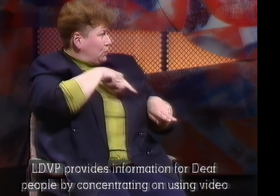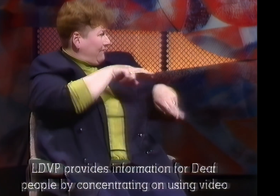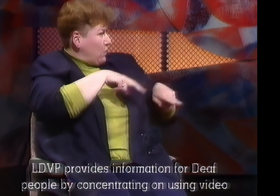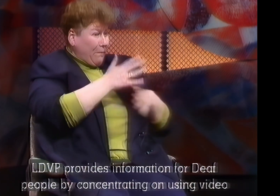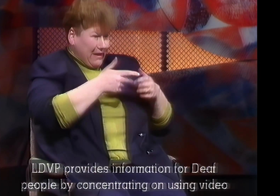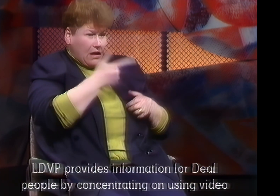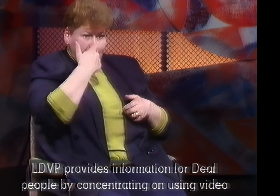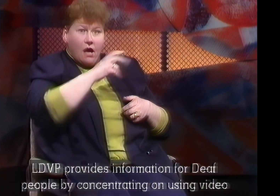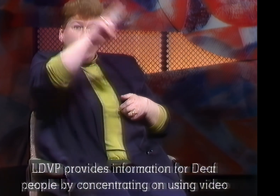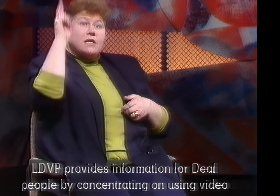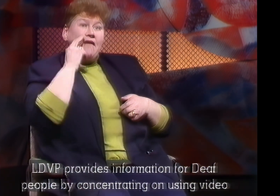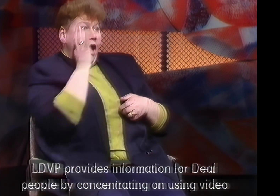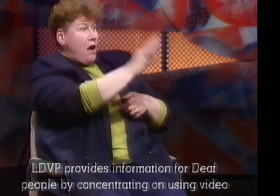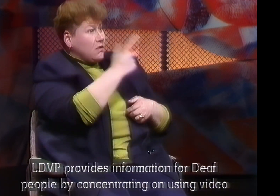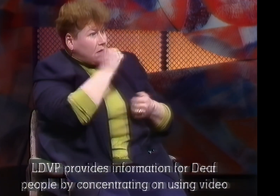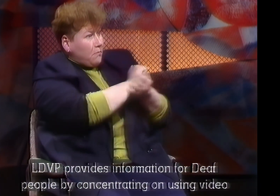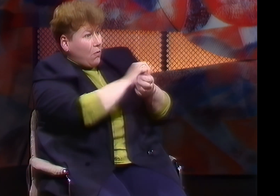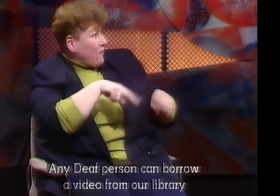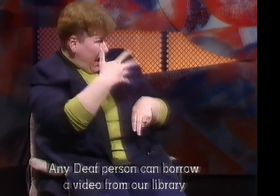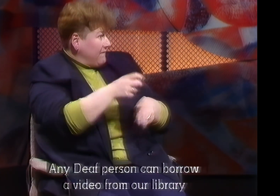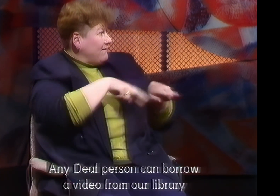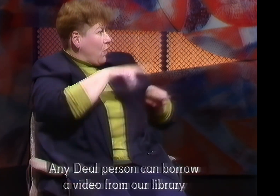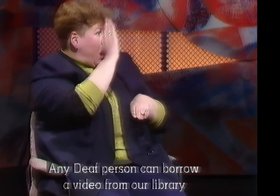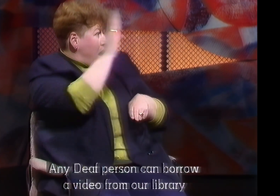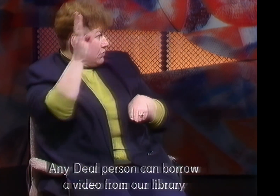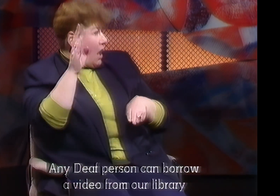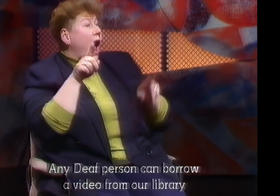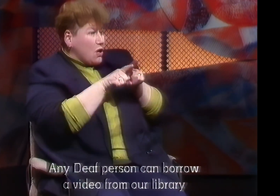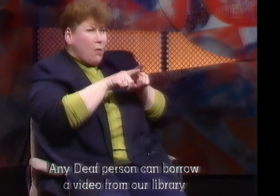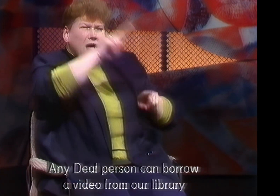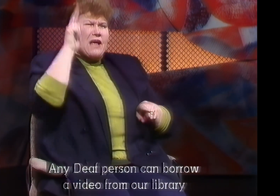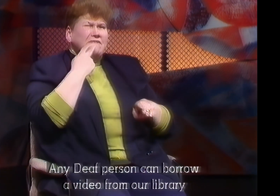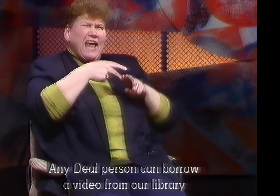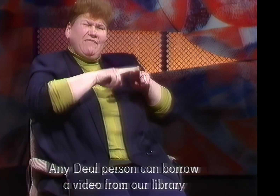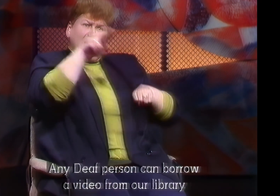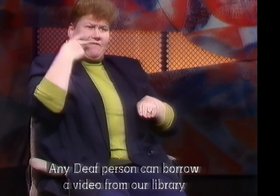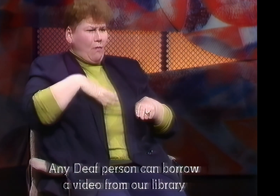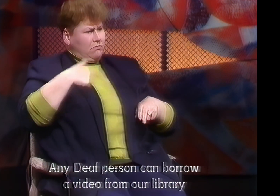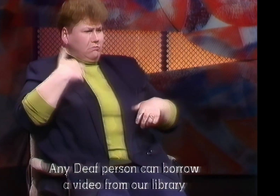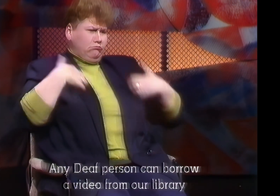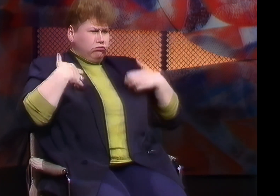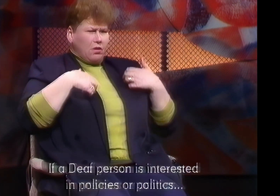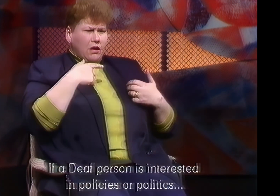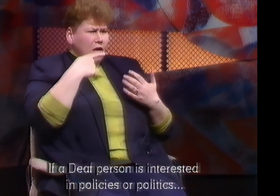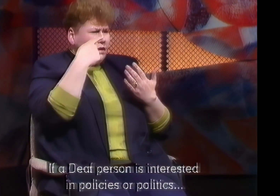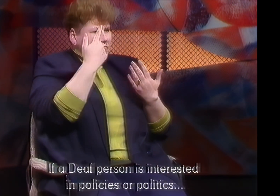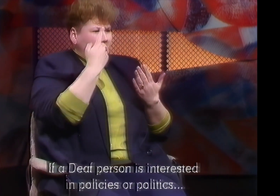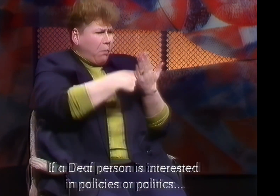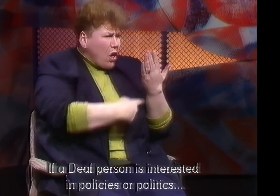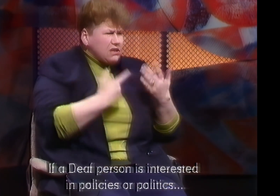people by concentrating on the use of video. So any deaf person can borrow a video from our video library, and if a deaf person's interested